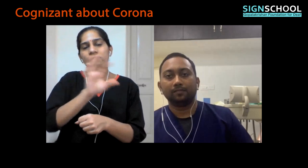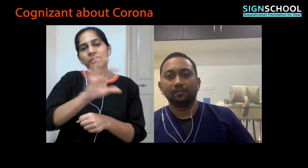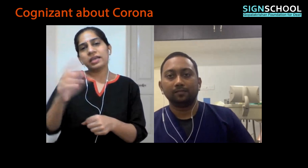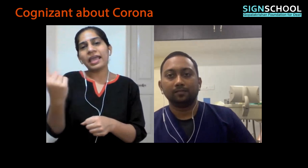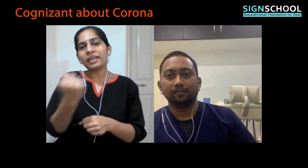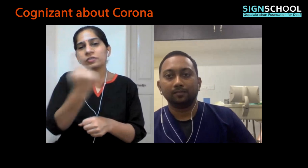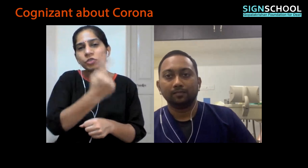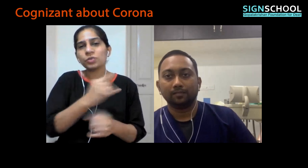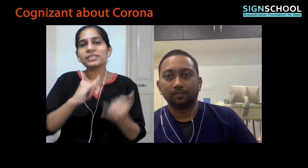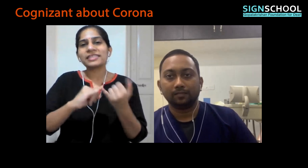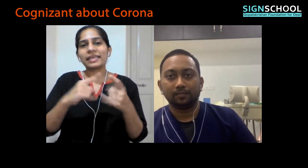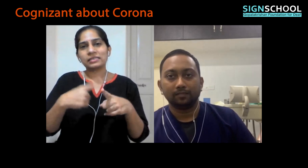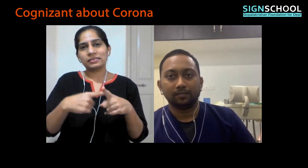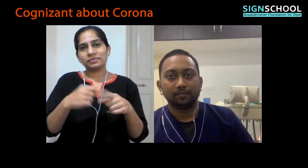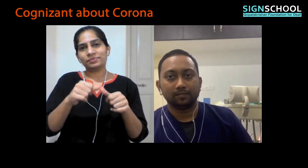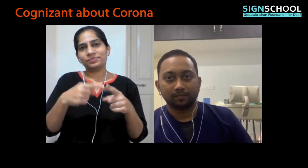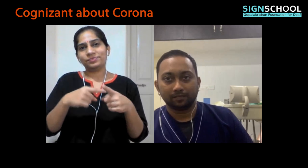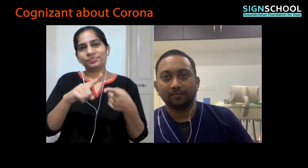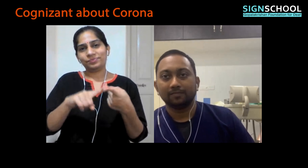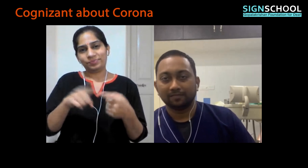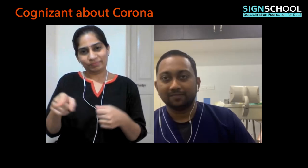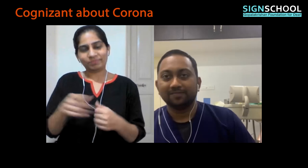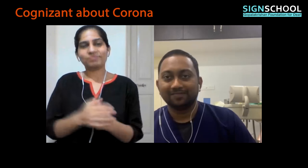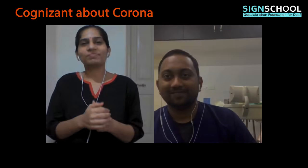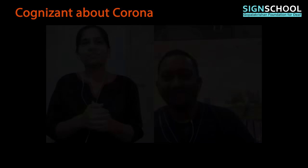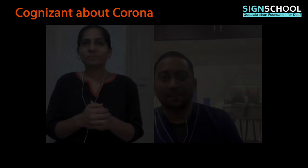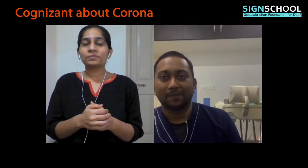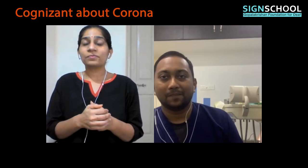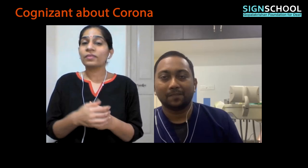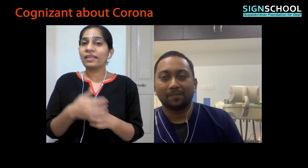your individual state.